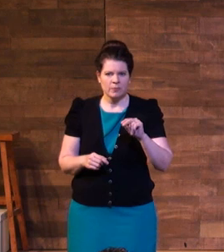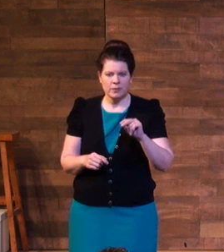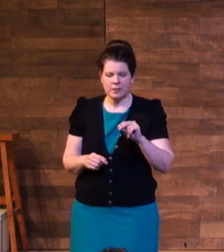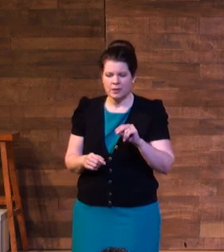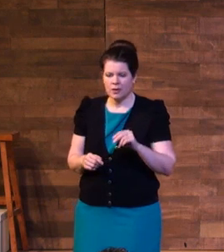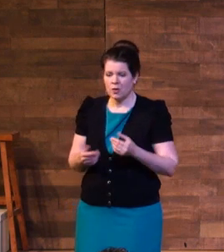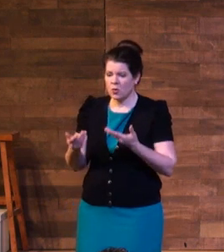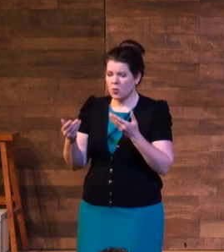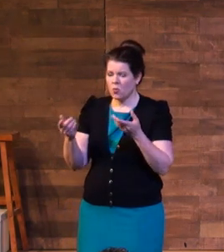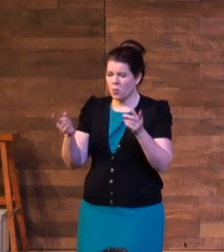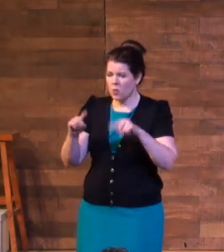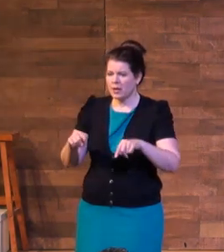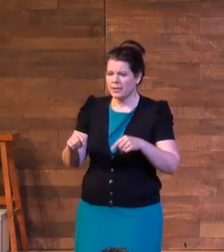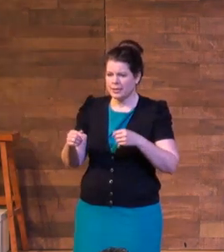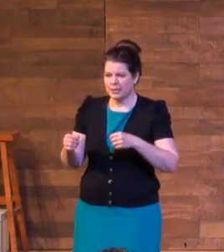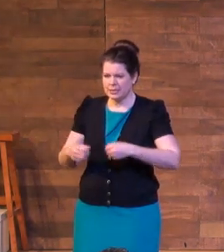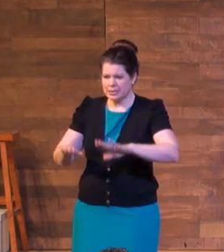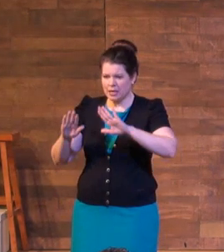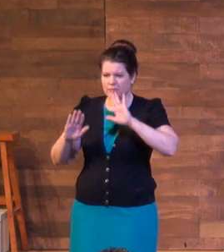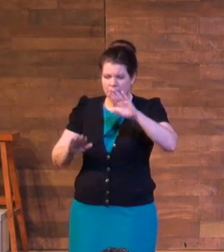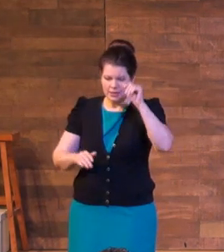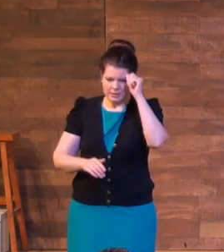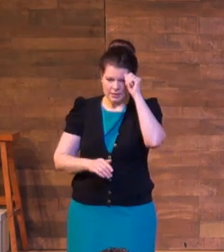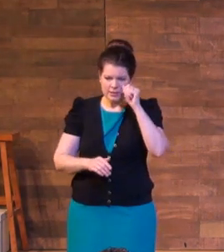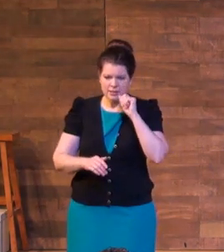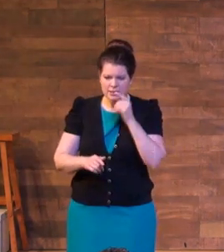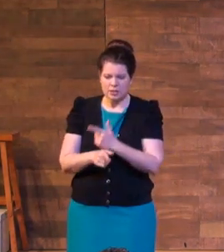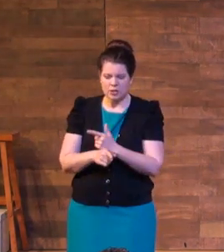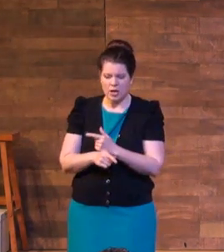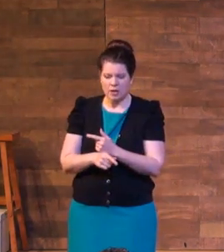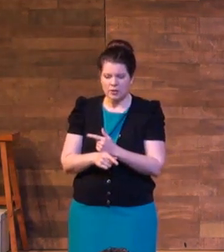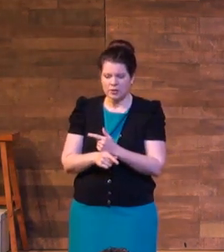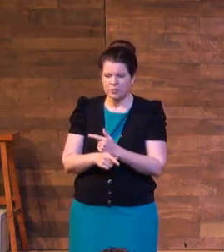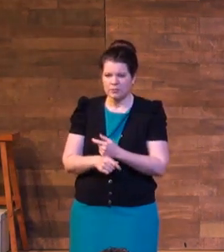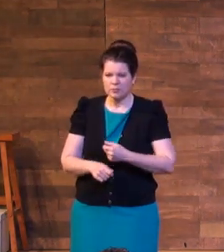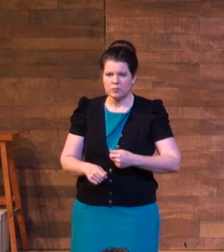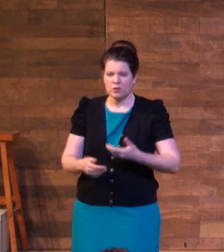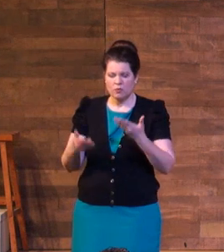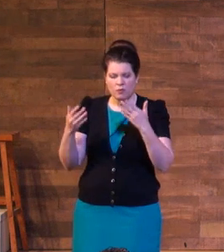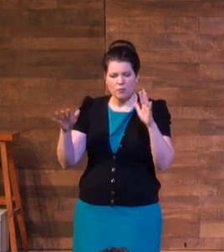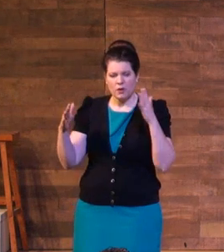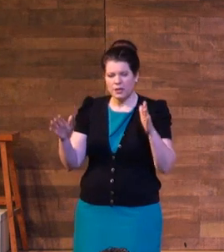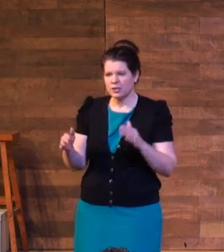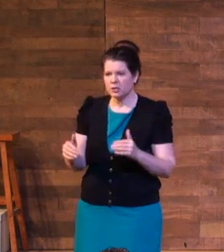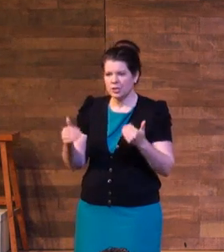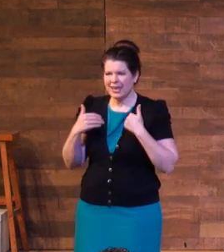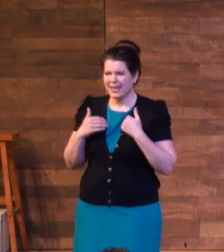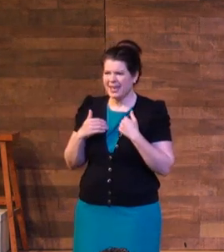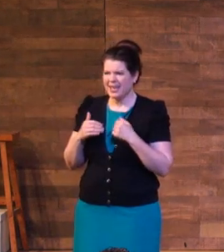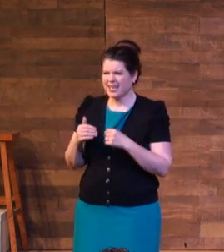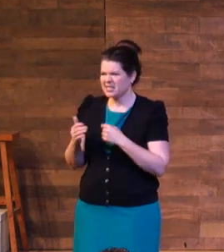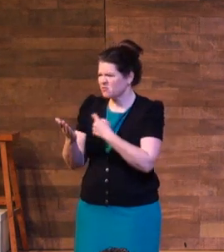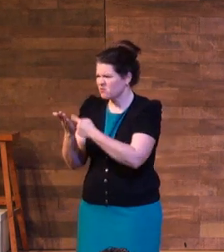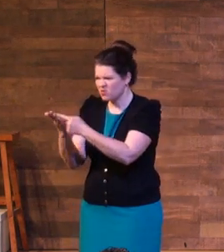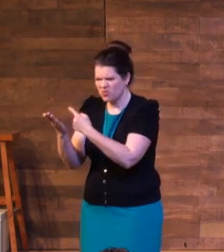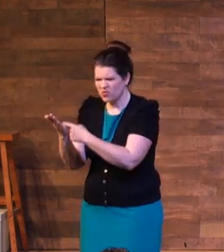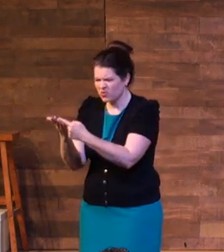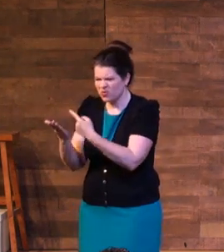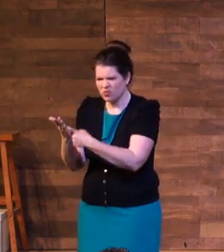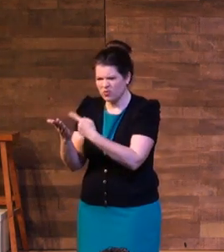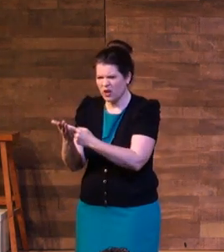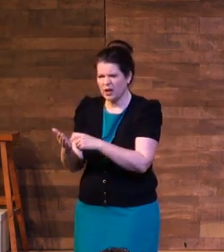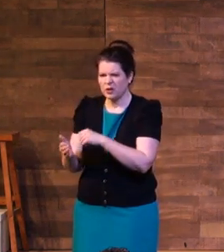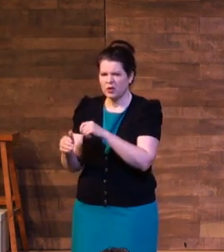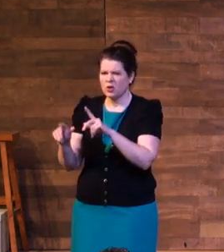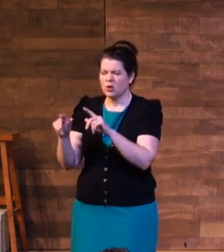daughter, he gets into a petty argument with the tribe of Ephraim, because they were upset that Jephthah